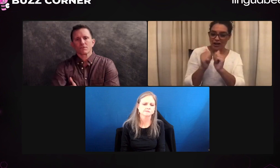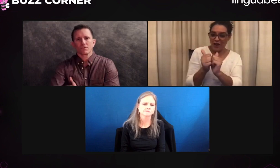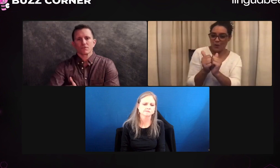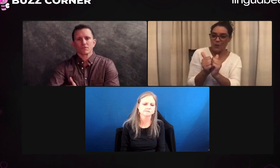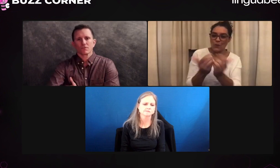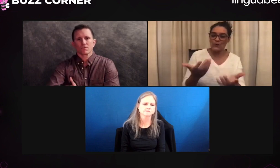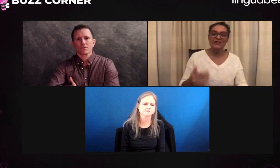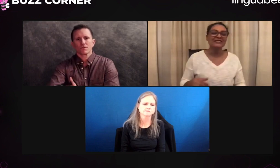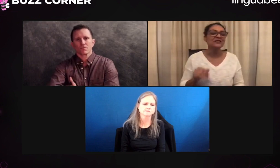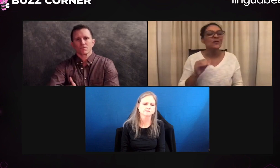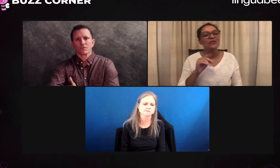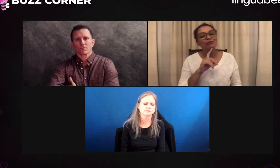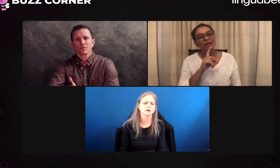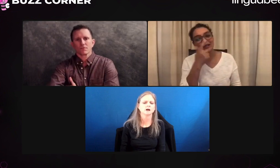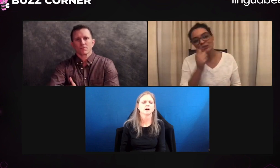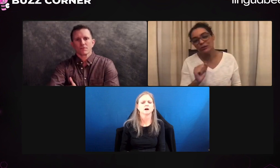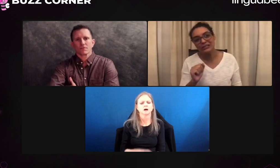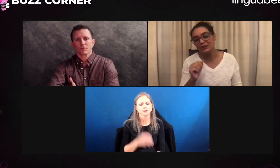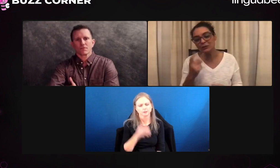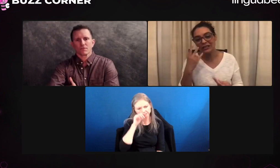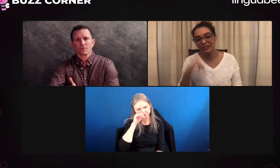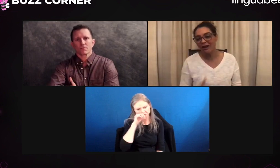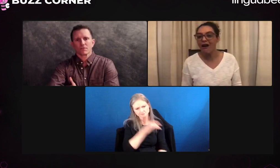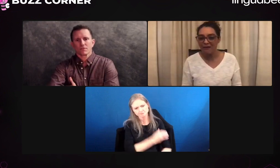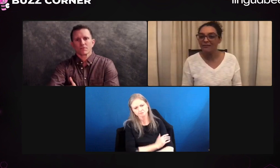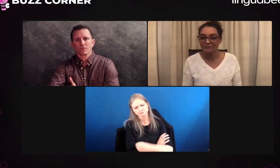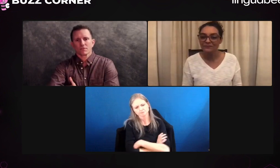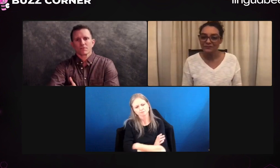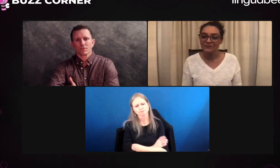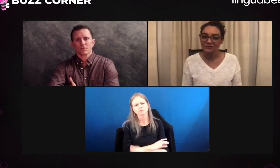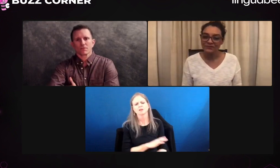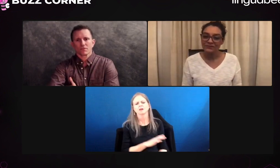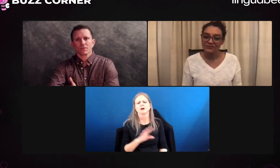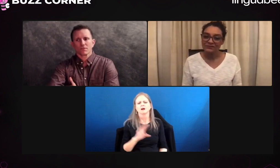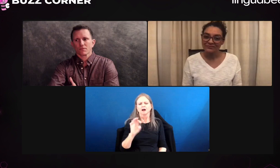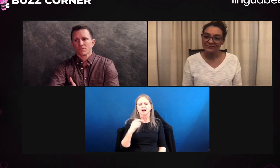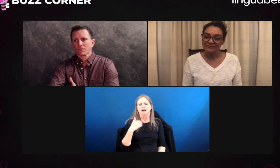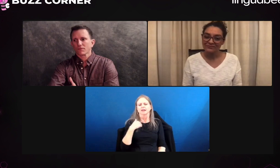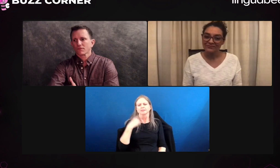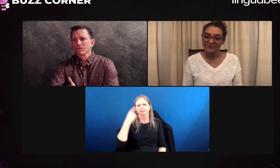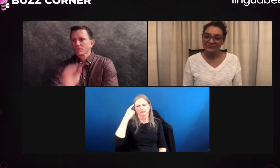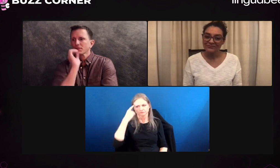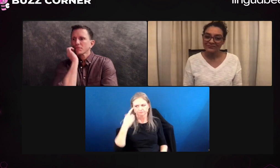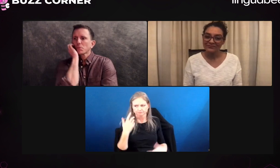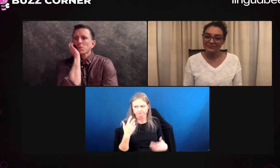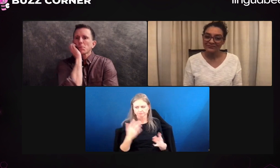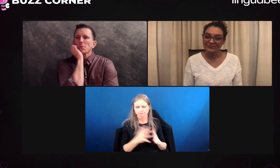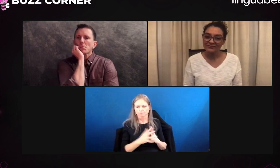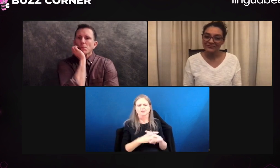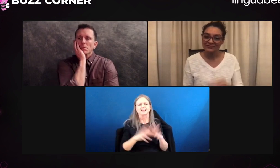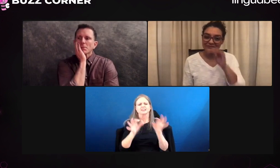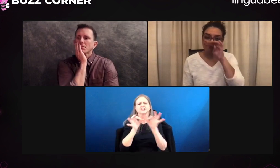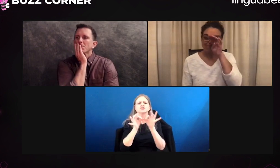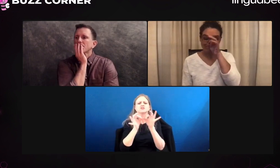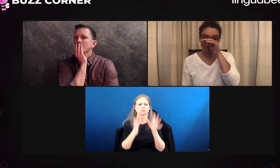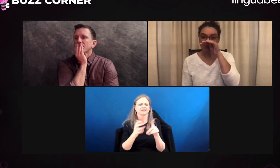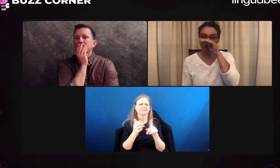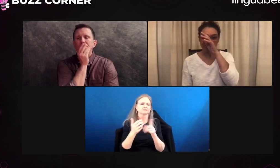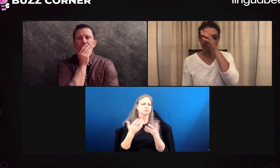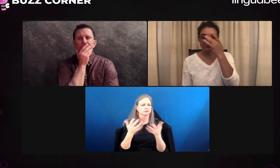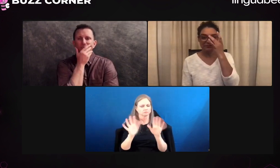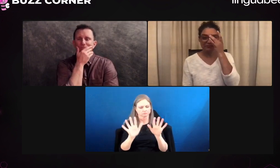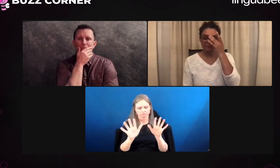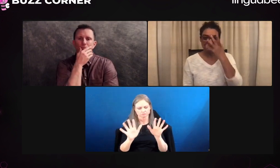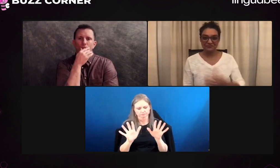power imbalance is already there. So how do we take that back? I feel like it's such an interesting conversation.